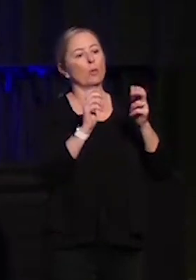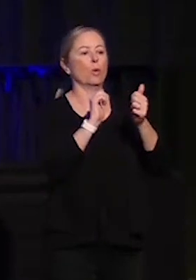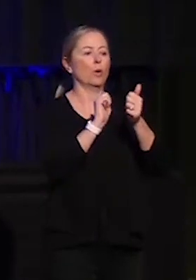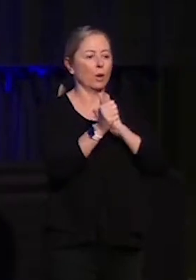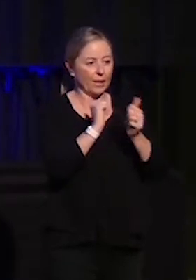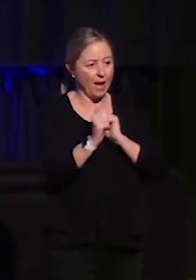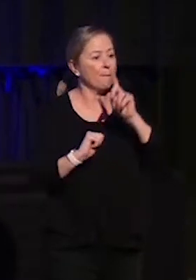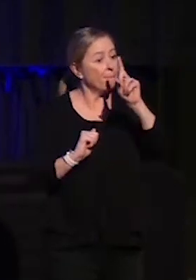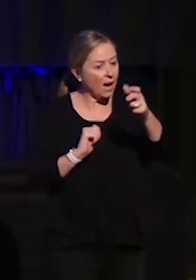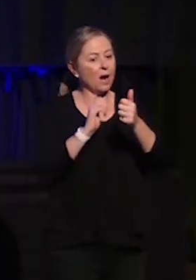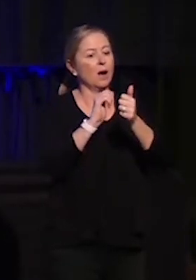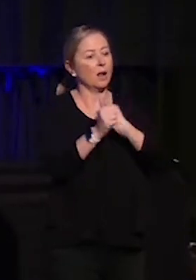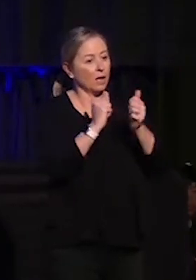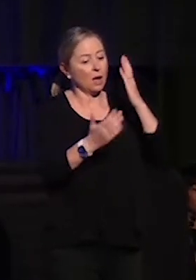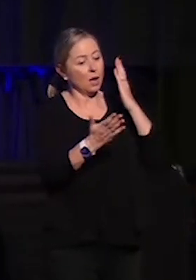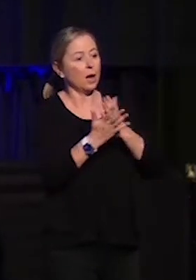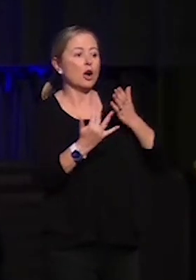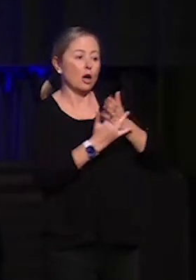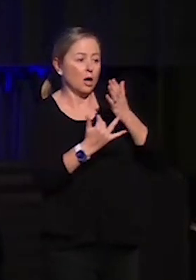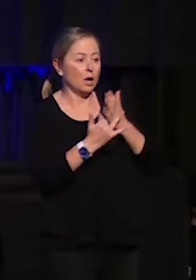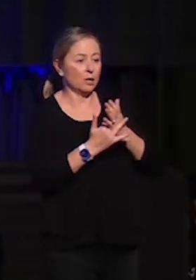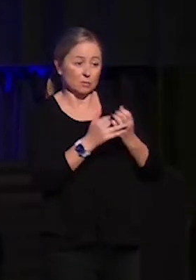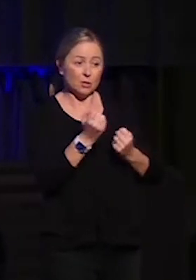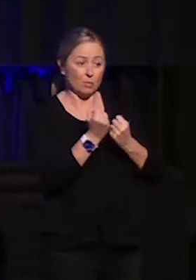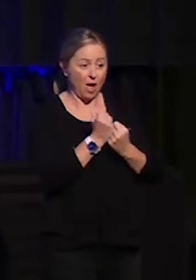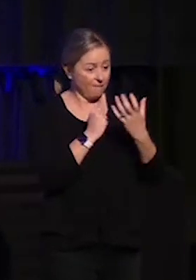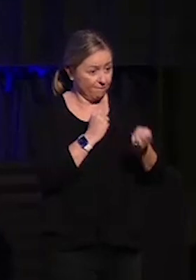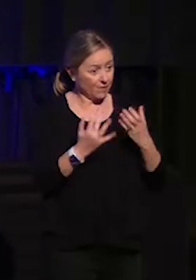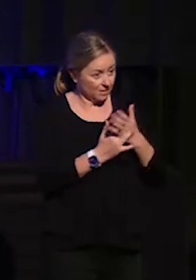game supports accessibility, right? So